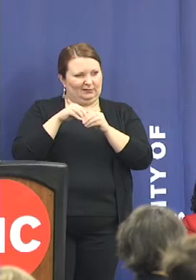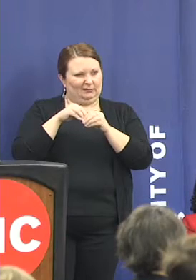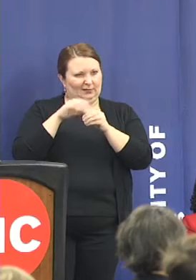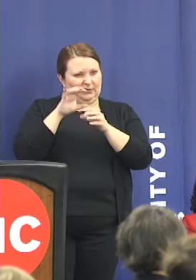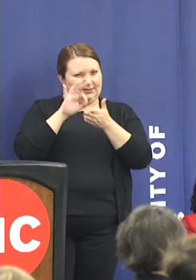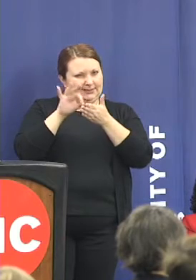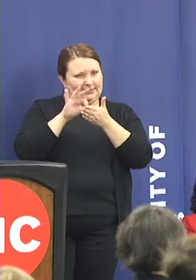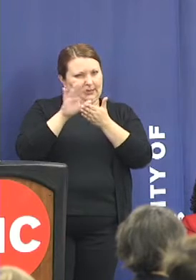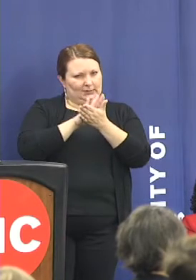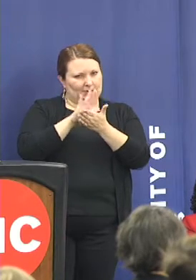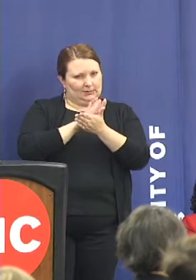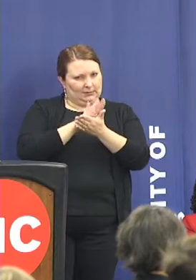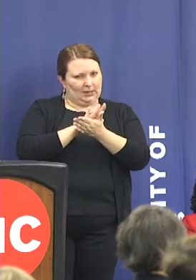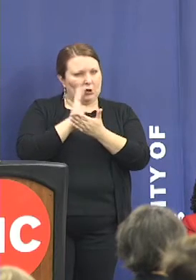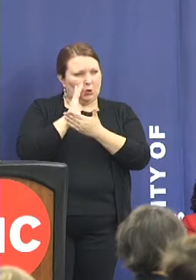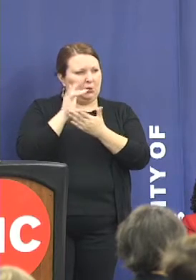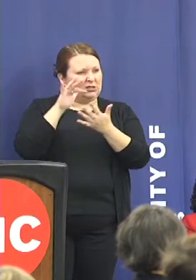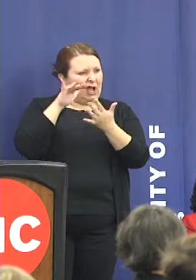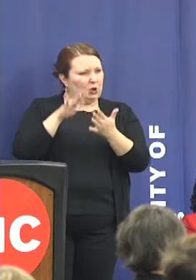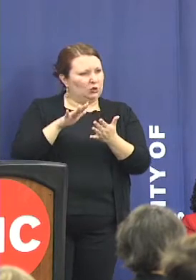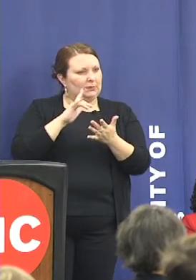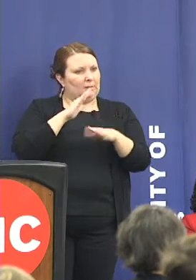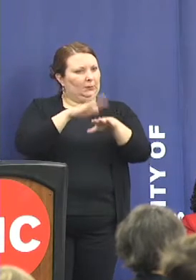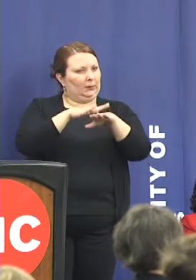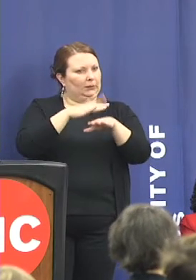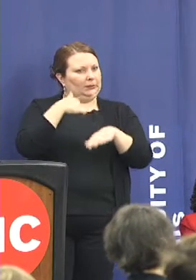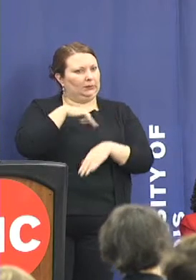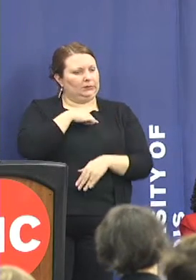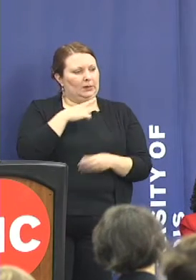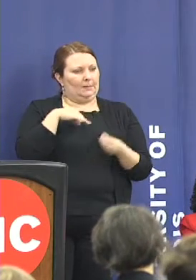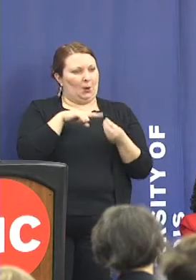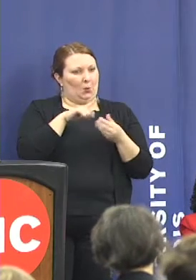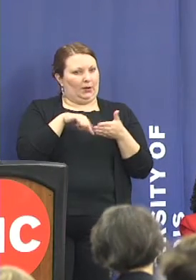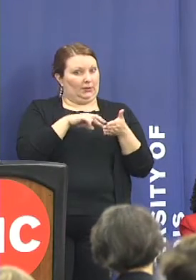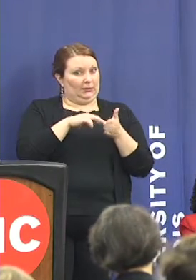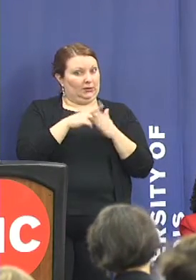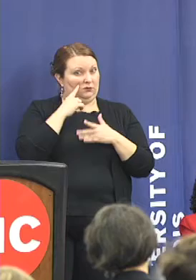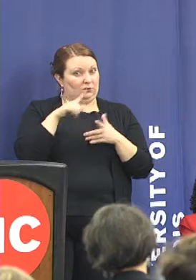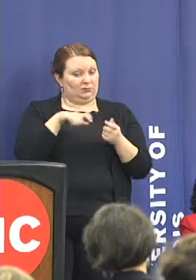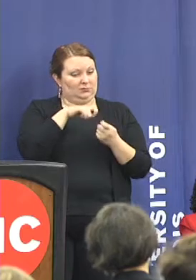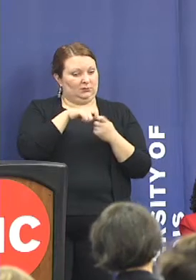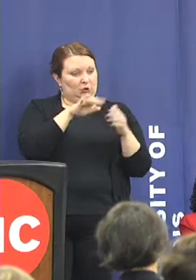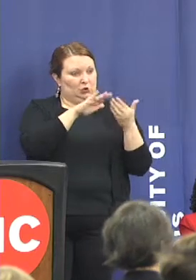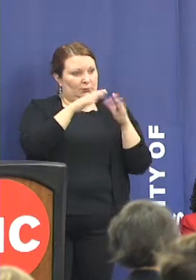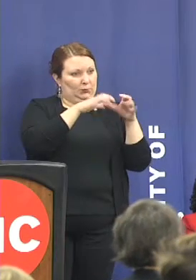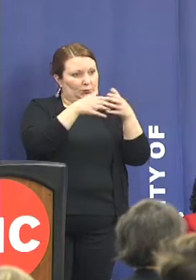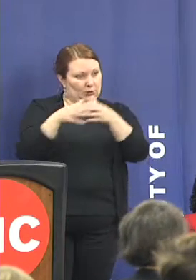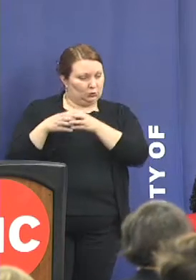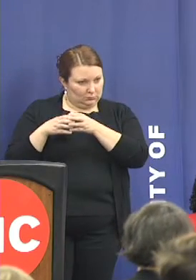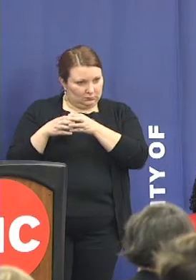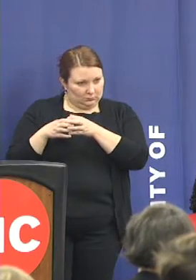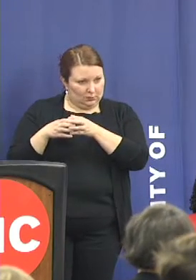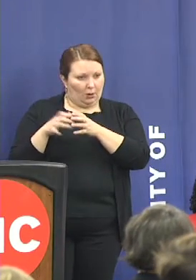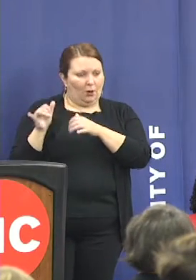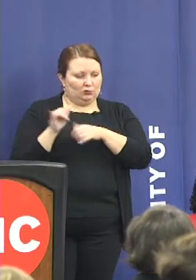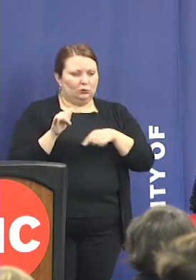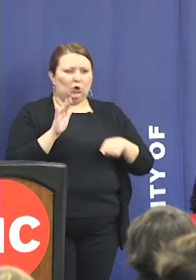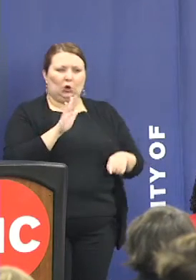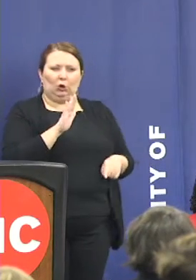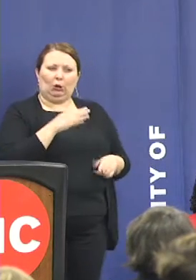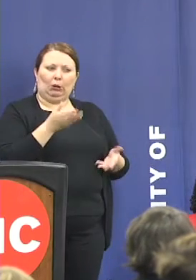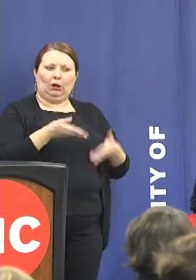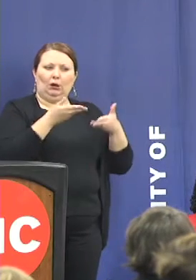and elsewhere have really, you know, kind of cautioned us in terms of what that means for particular communities, I also take Dr.